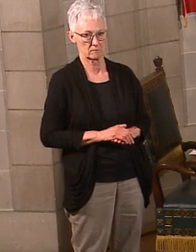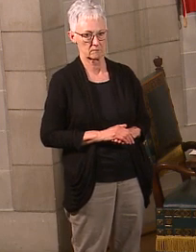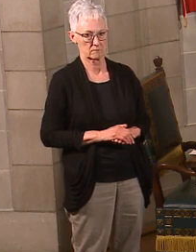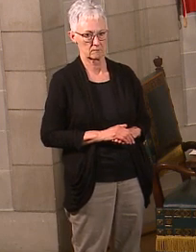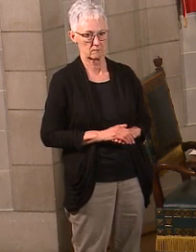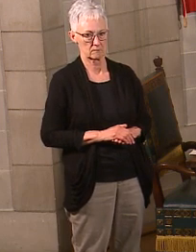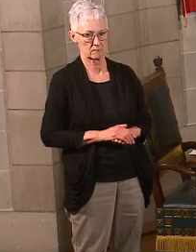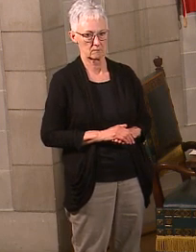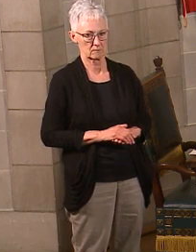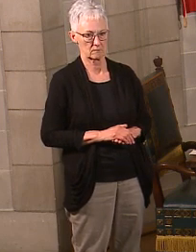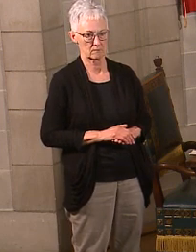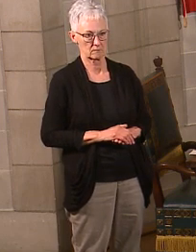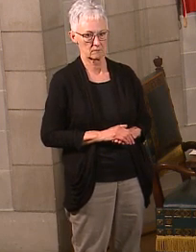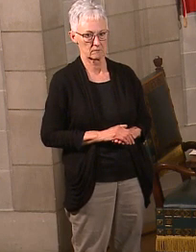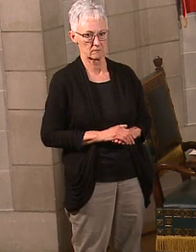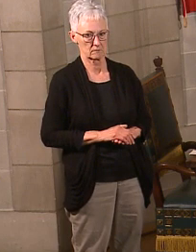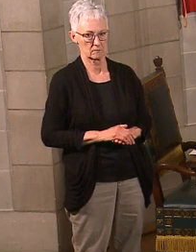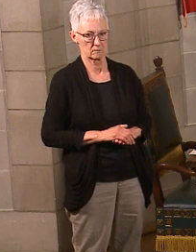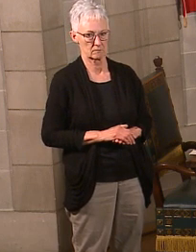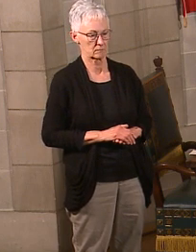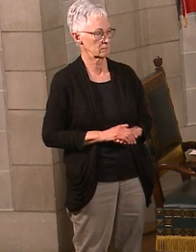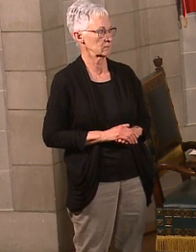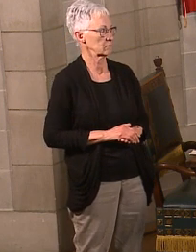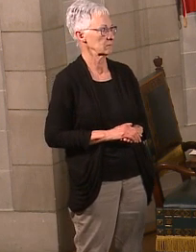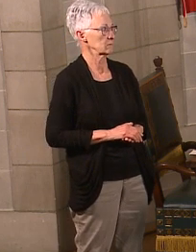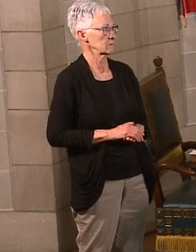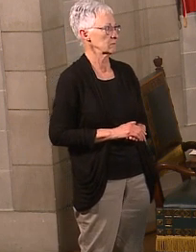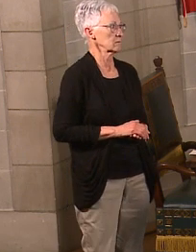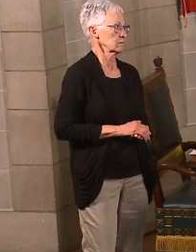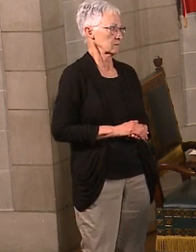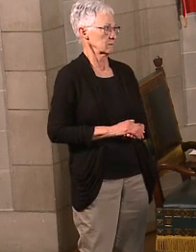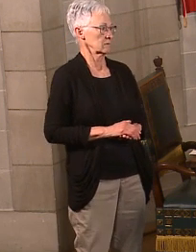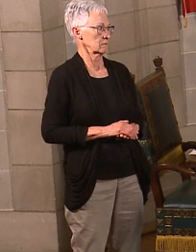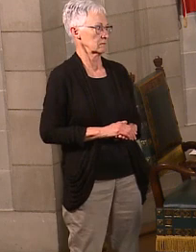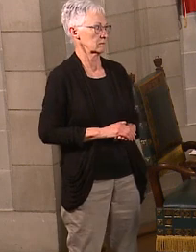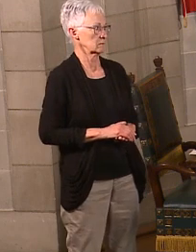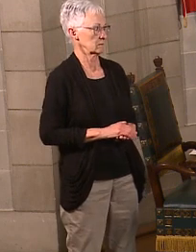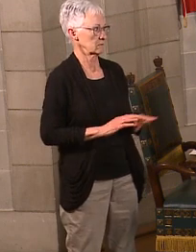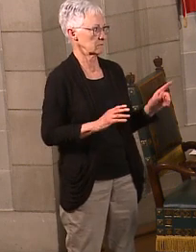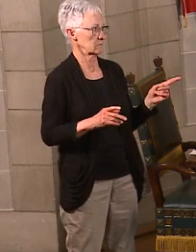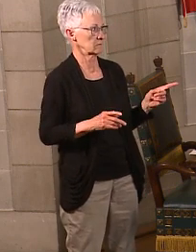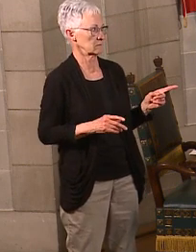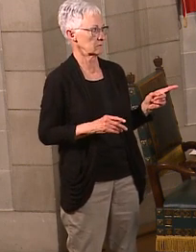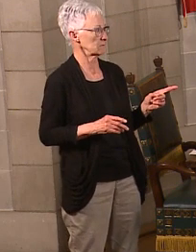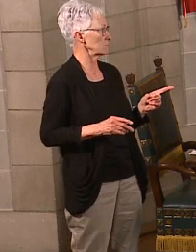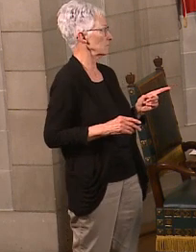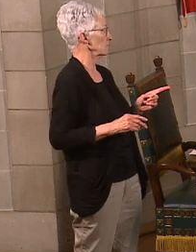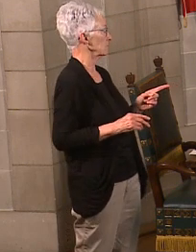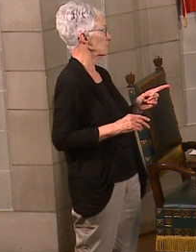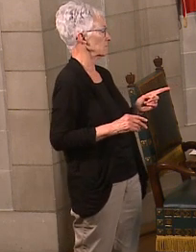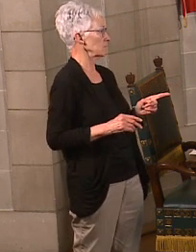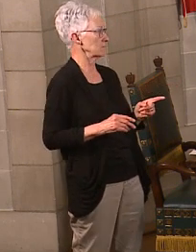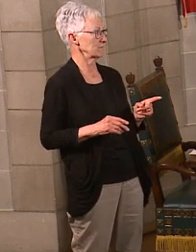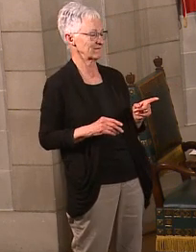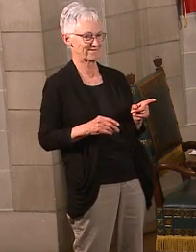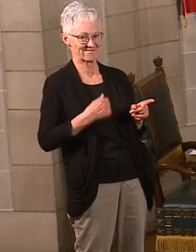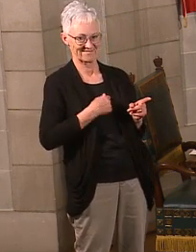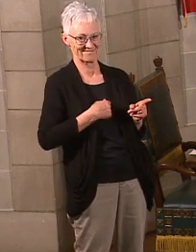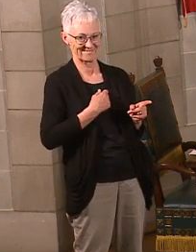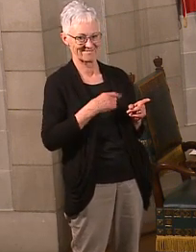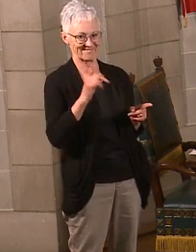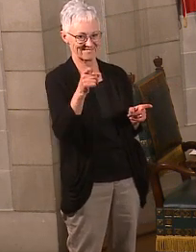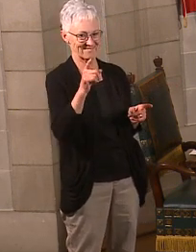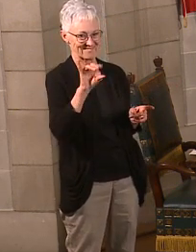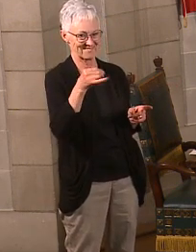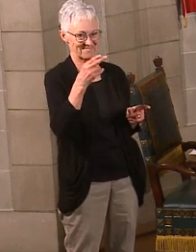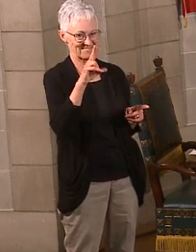social distancing out in the yard, and can you really control it? Well, that's what part, I'm sorry, and you are?